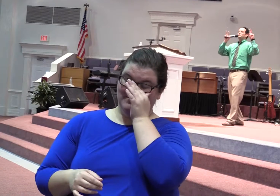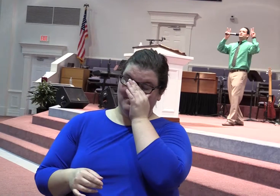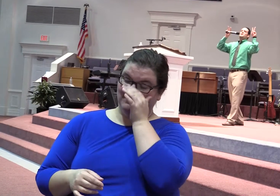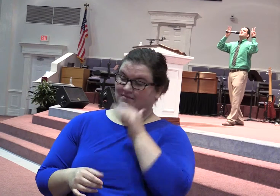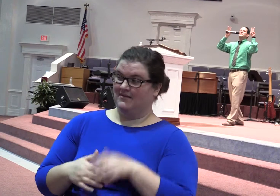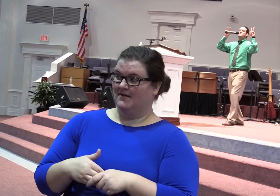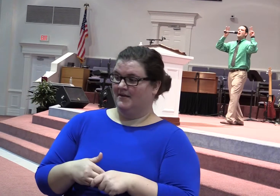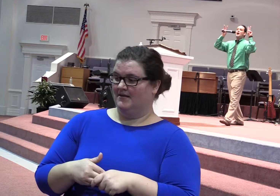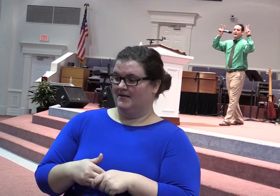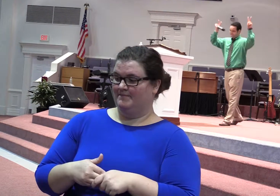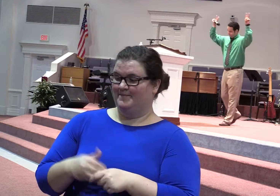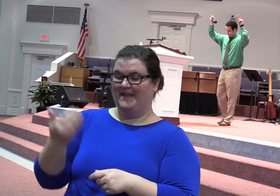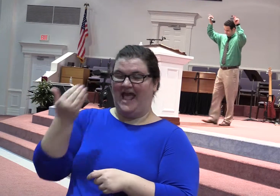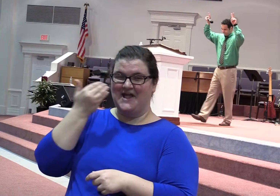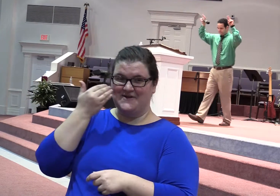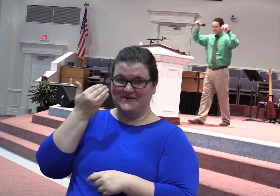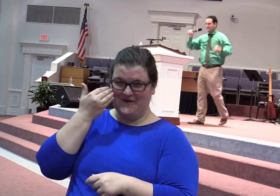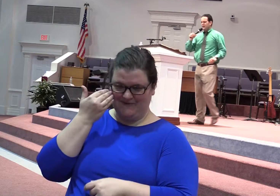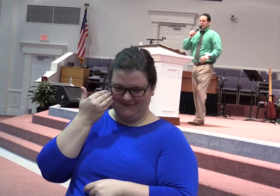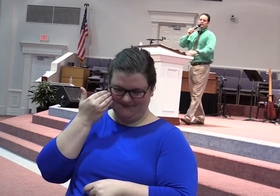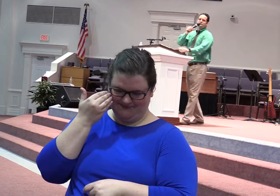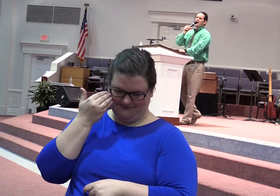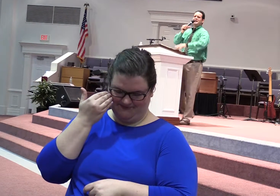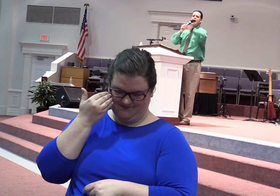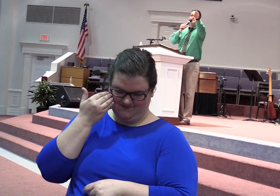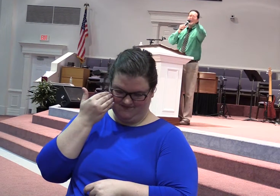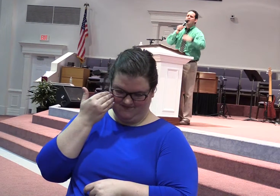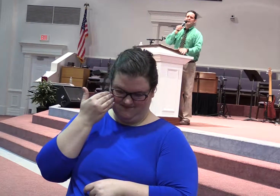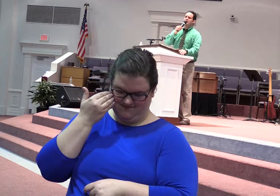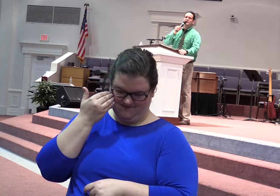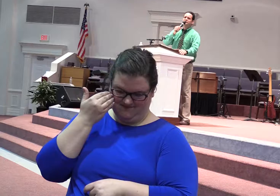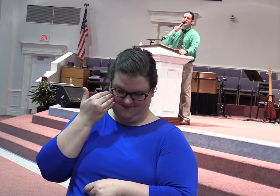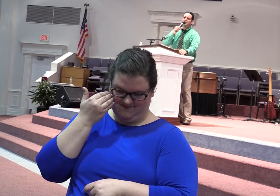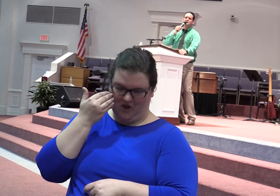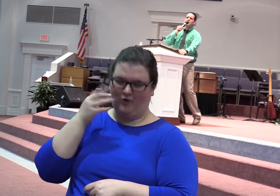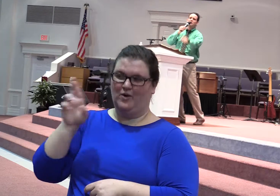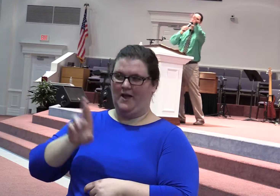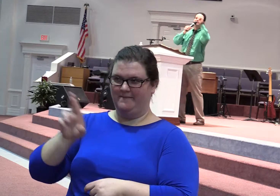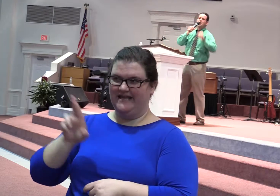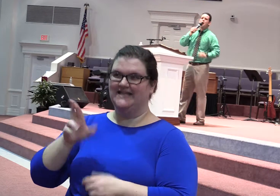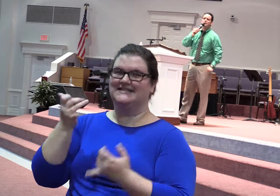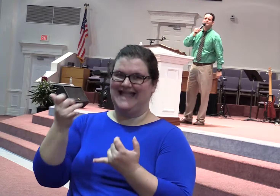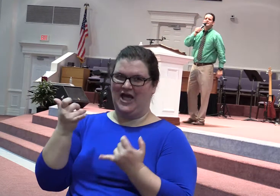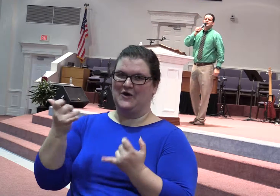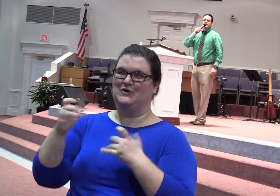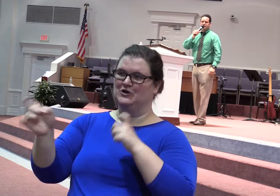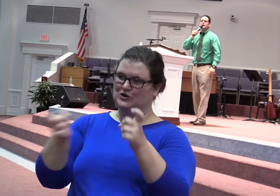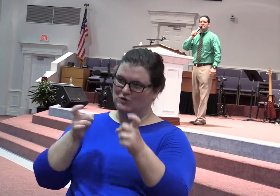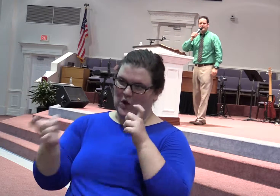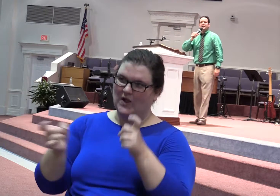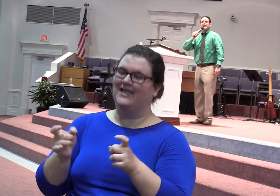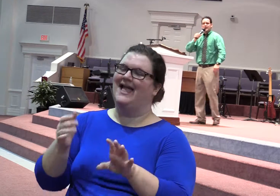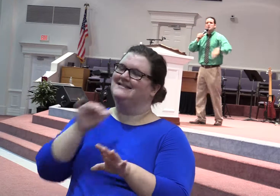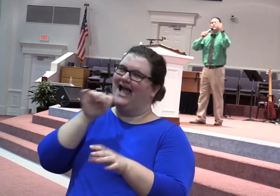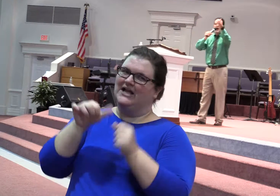the conservative party is right now in power, but I'm here to tell you, it's not going to last long. There's going to